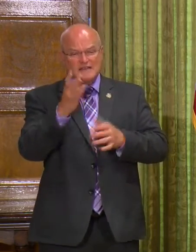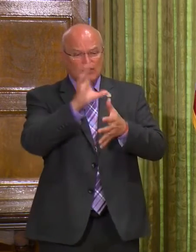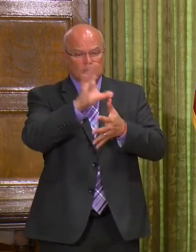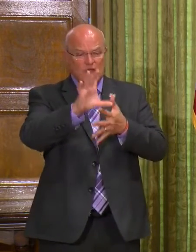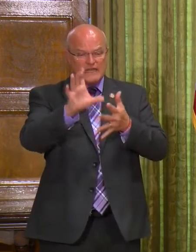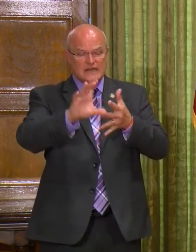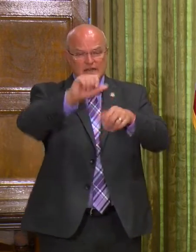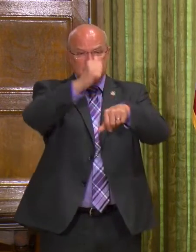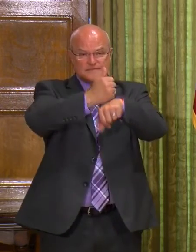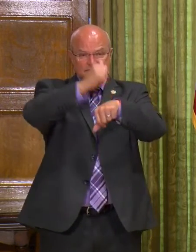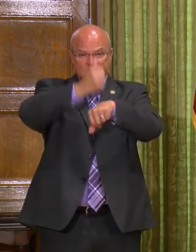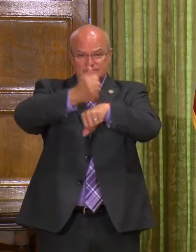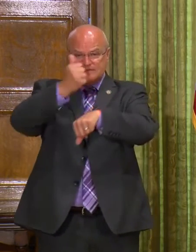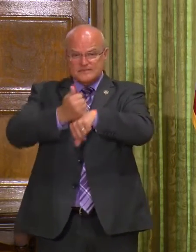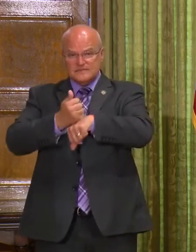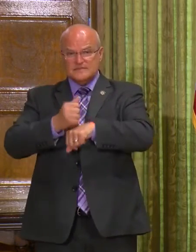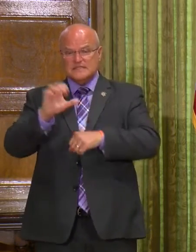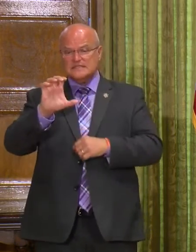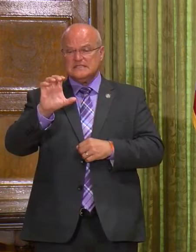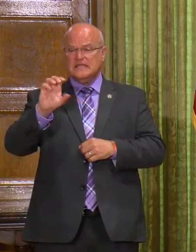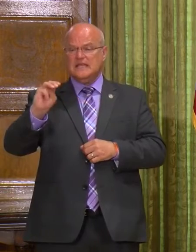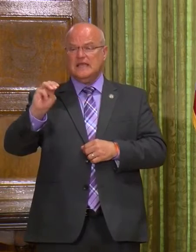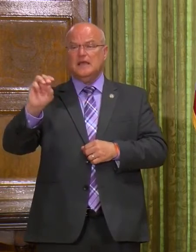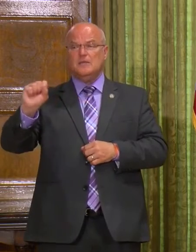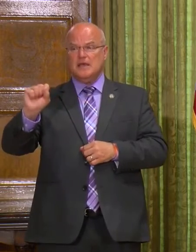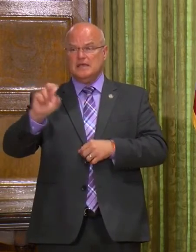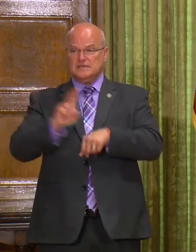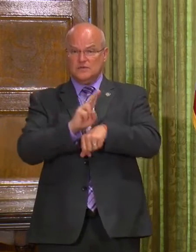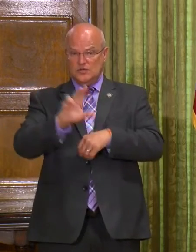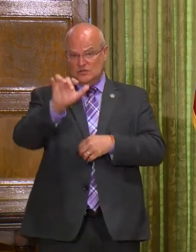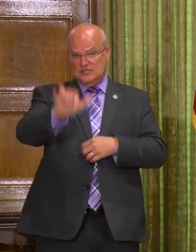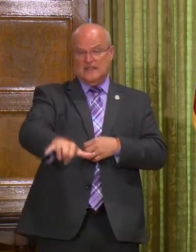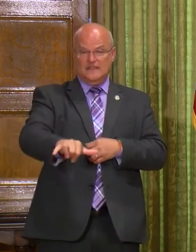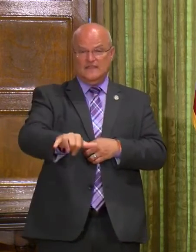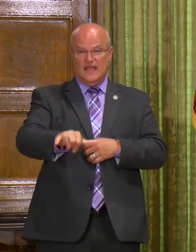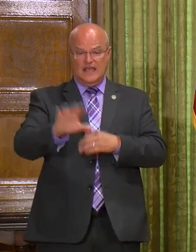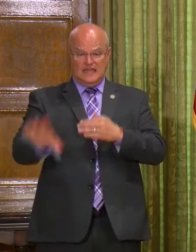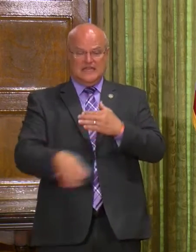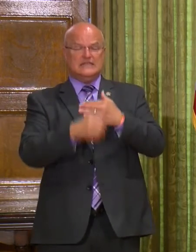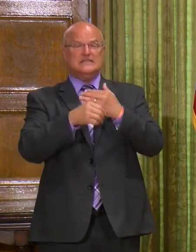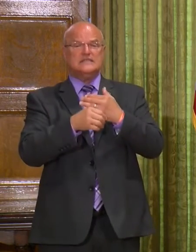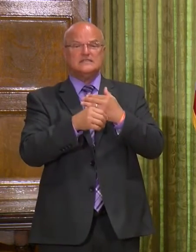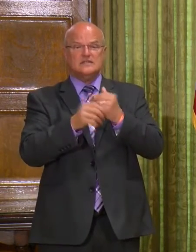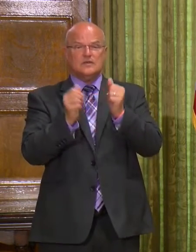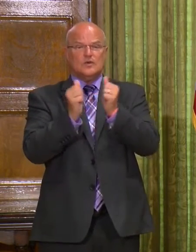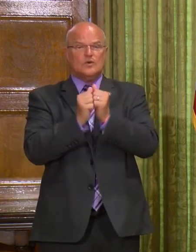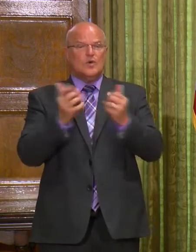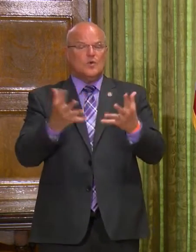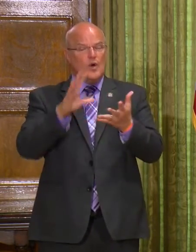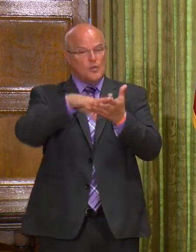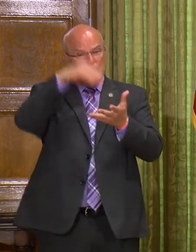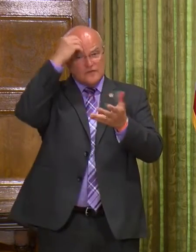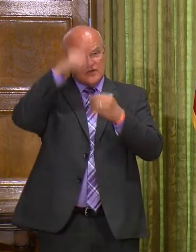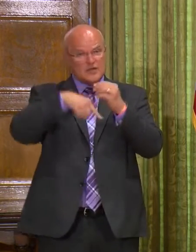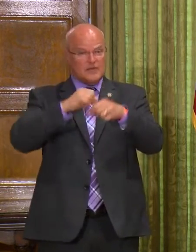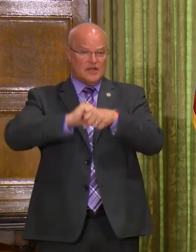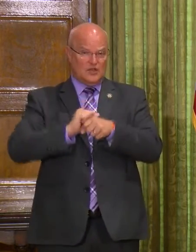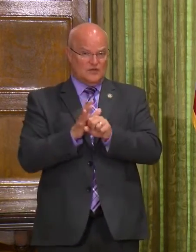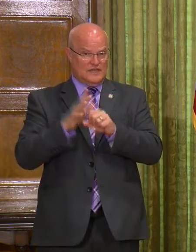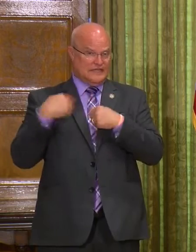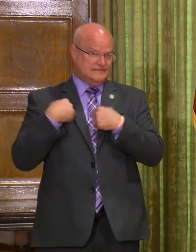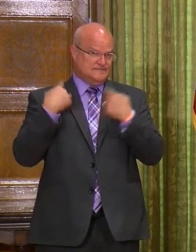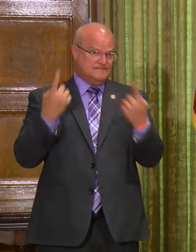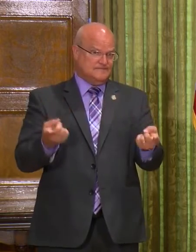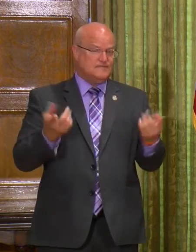that have been set out by CMS, and we're using those in addition to what we've learned about